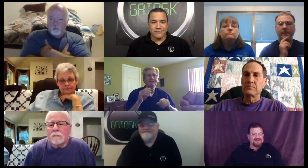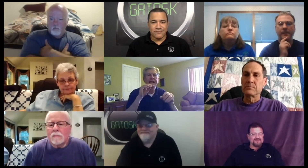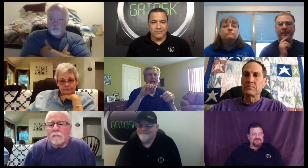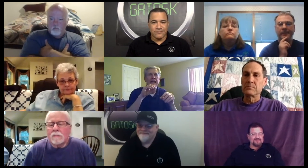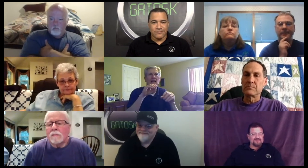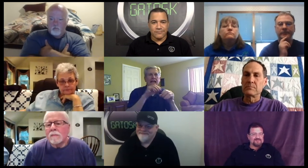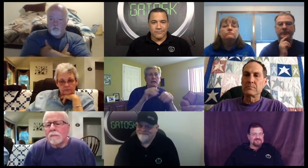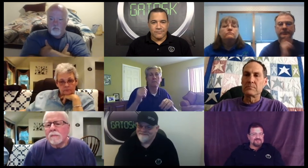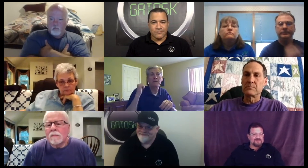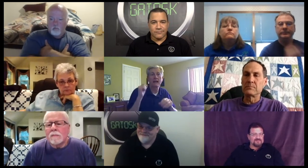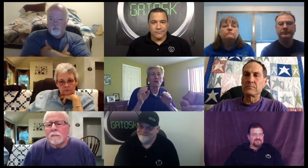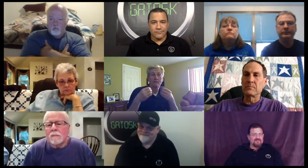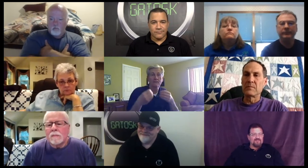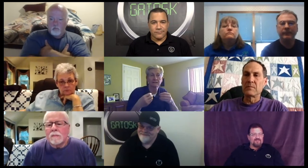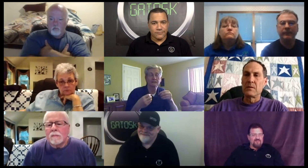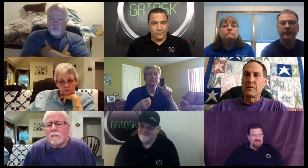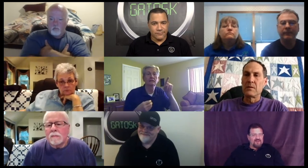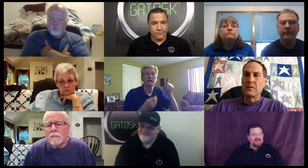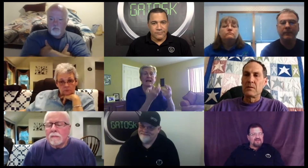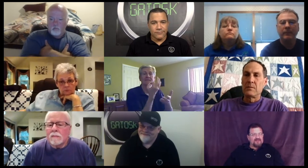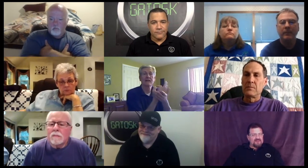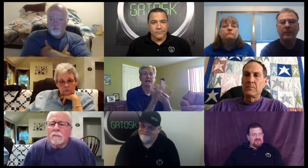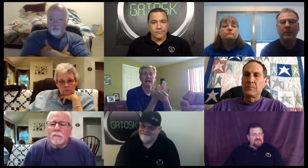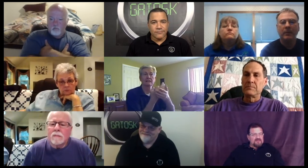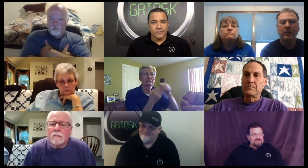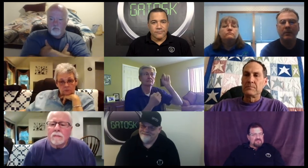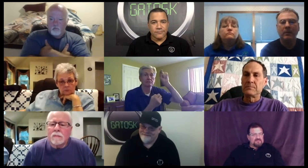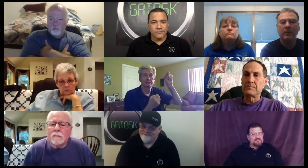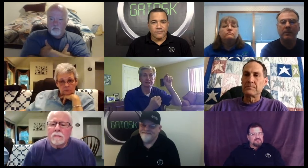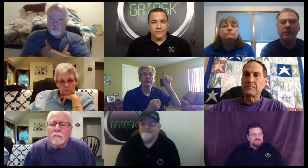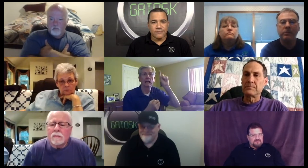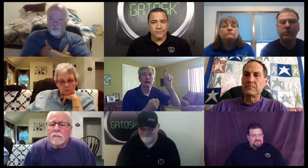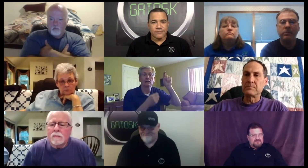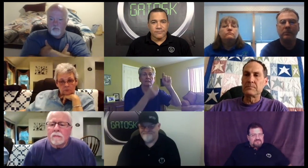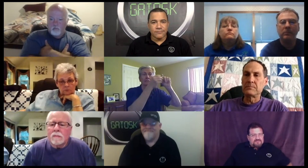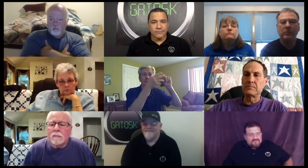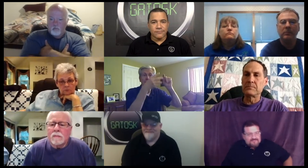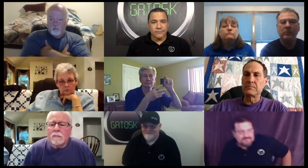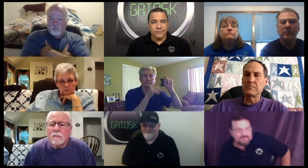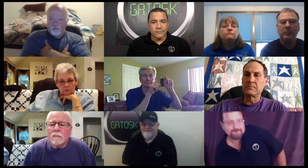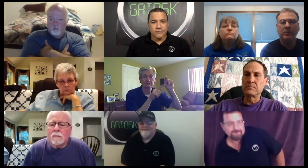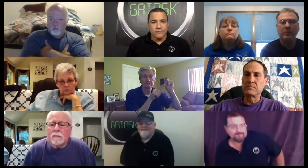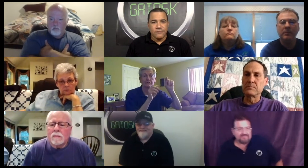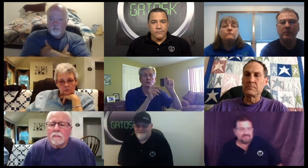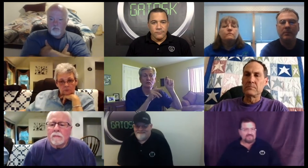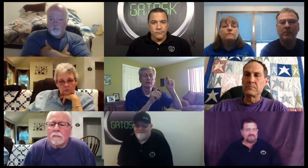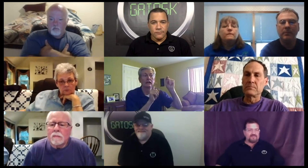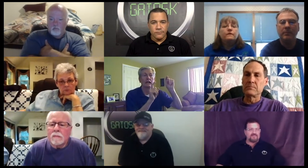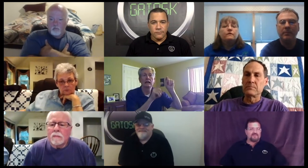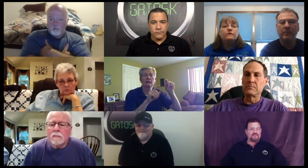Okay, so in the back office, under financial, you click on it and then it